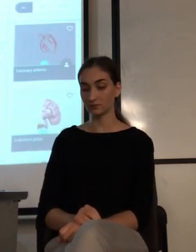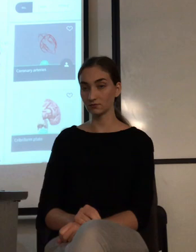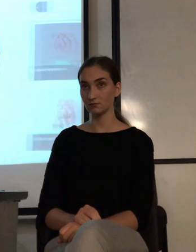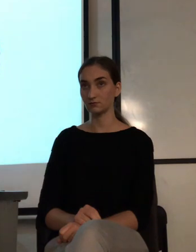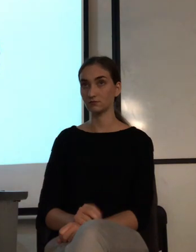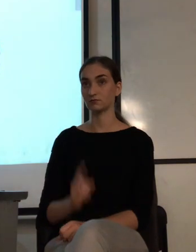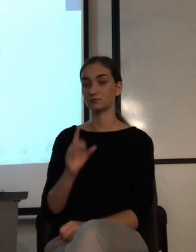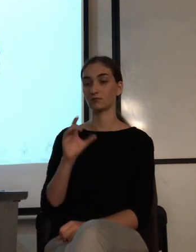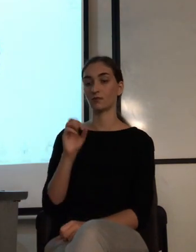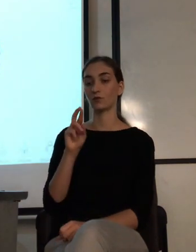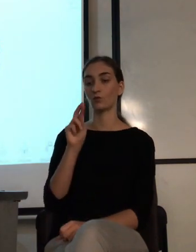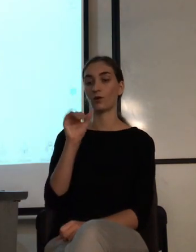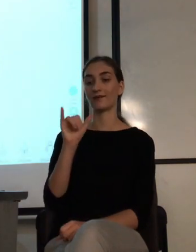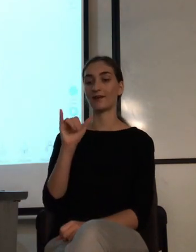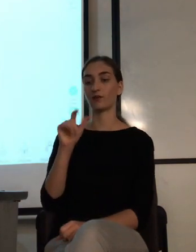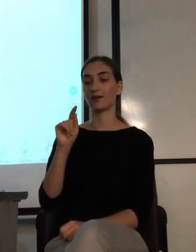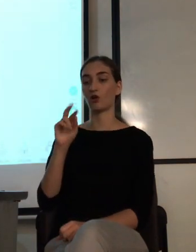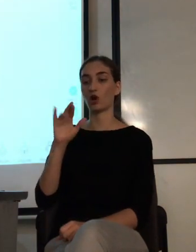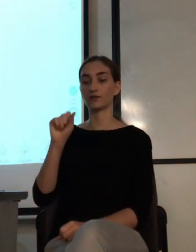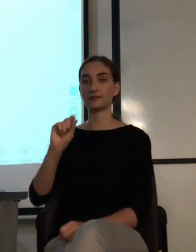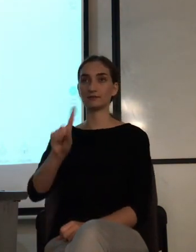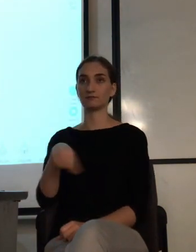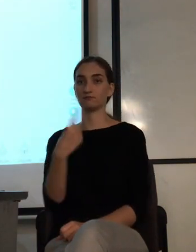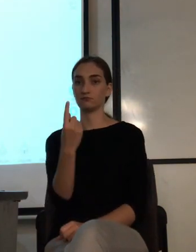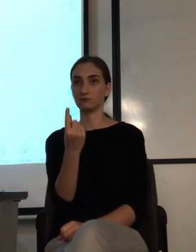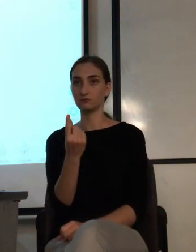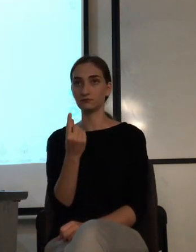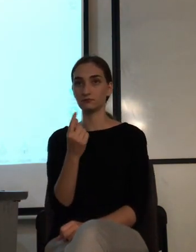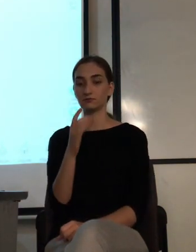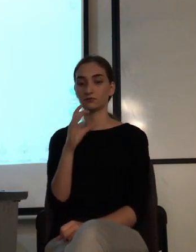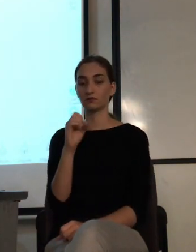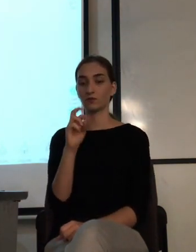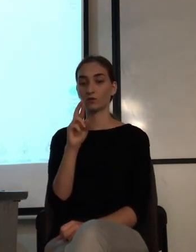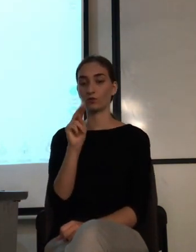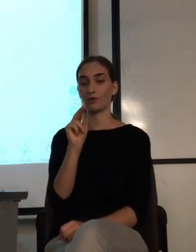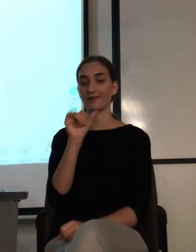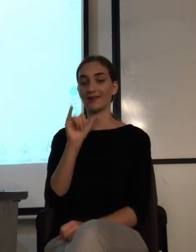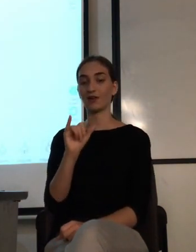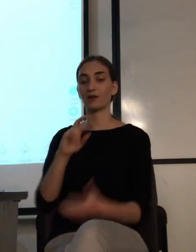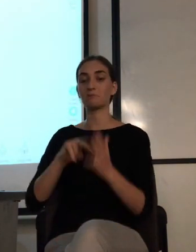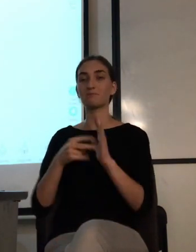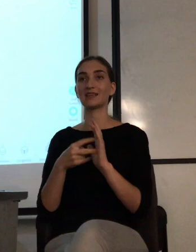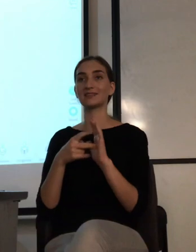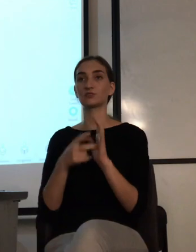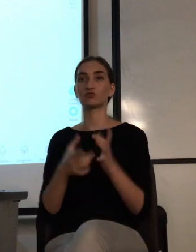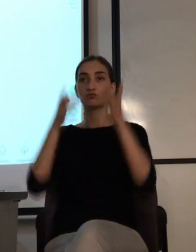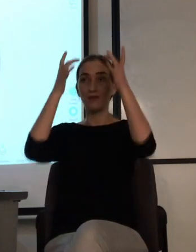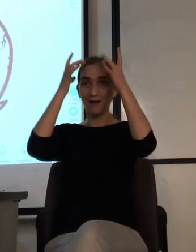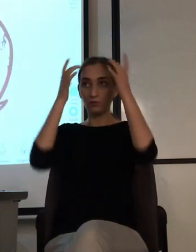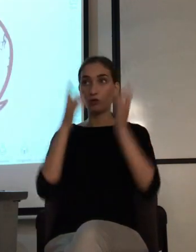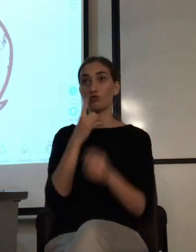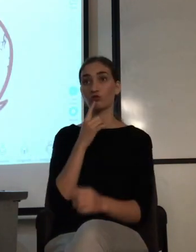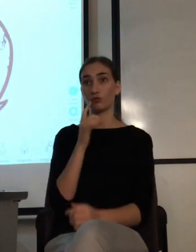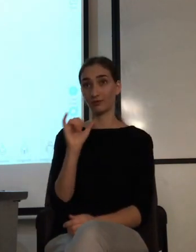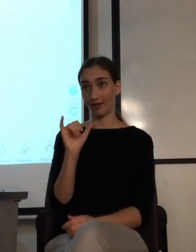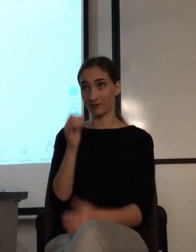There's the coronary arteries all by themselves. Coronary means crown. If you look at it from the right view, does it look like a crown?